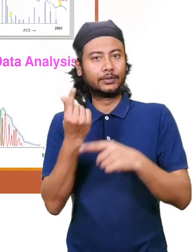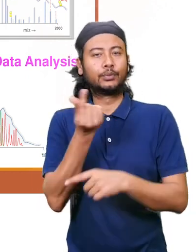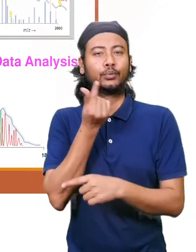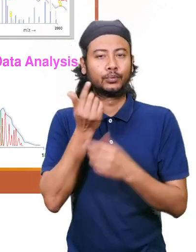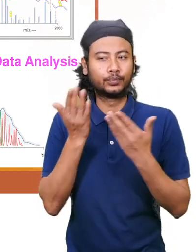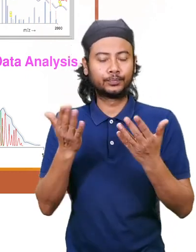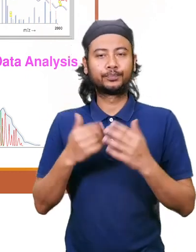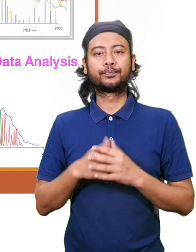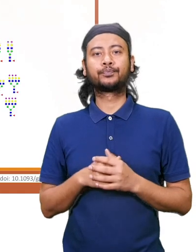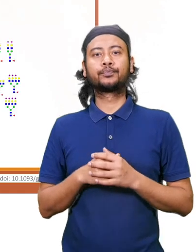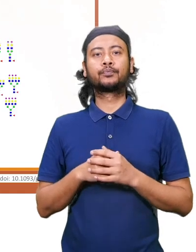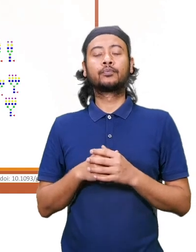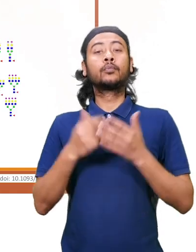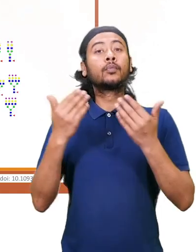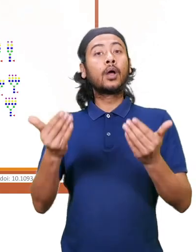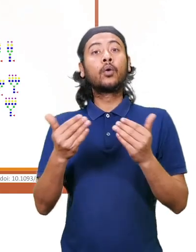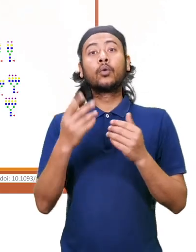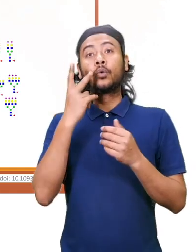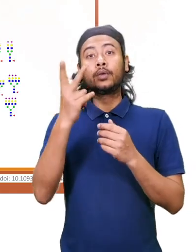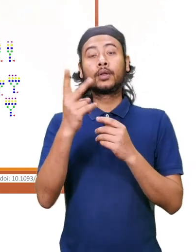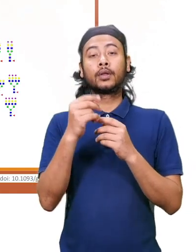interpreted.